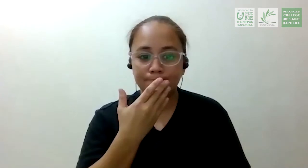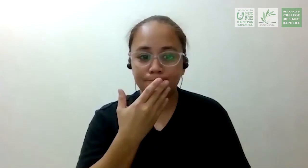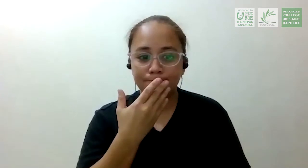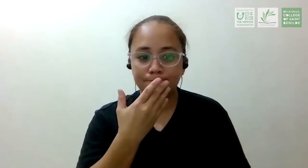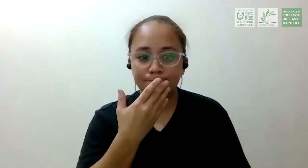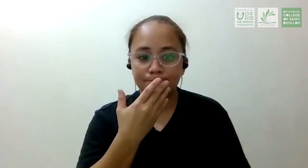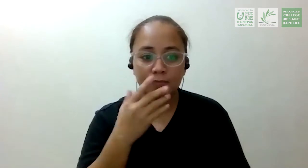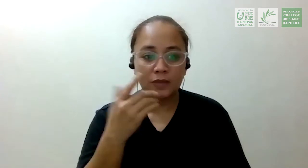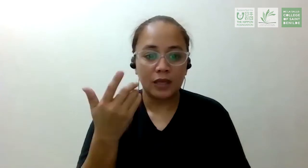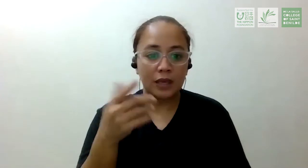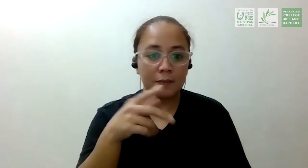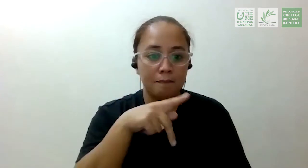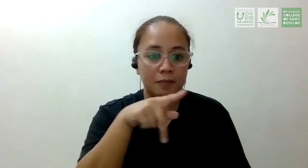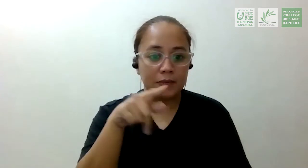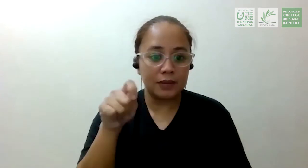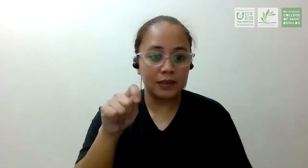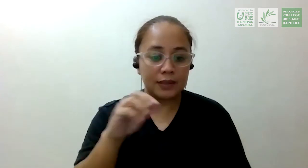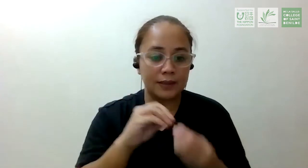go to slide